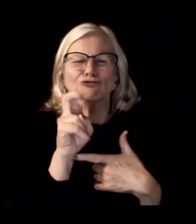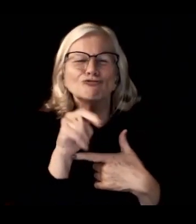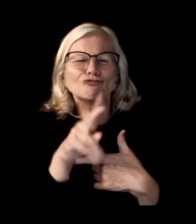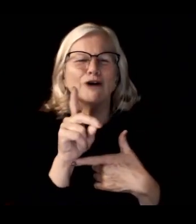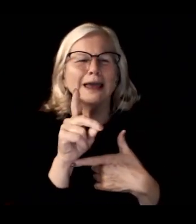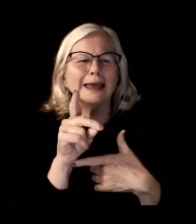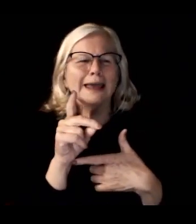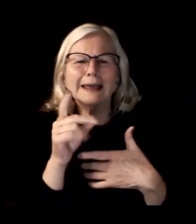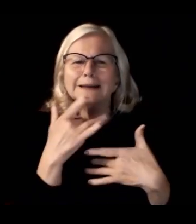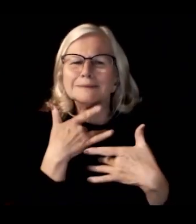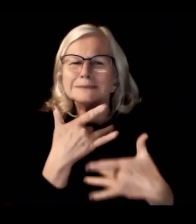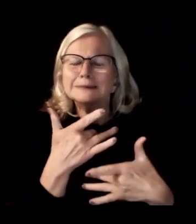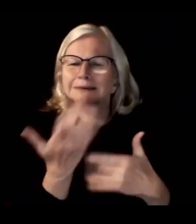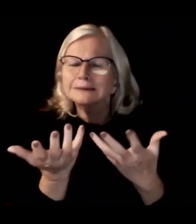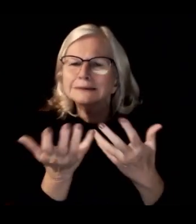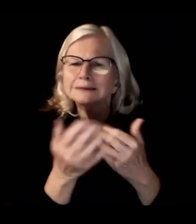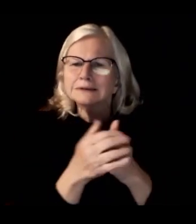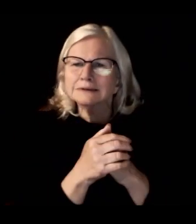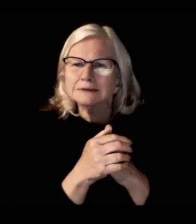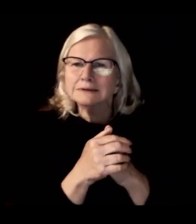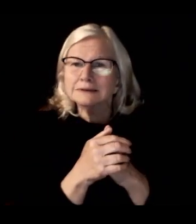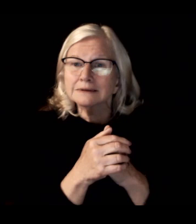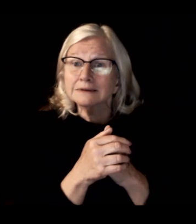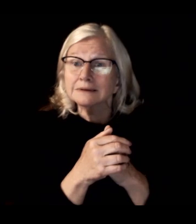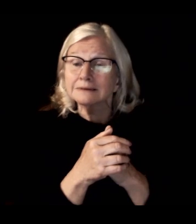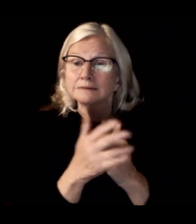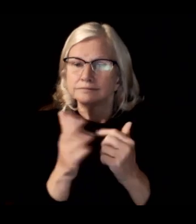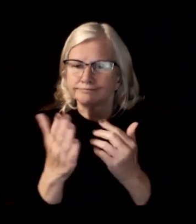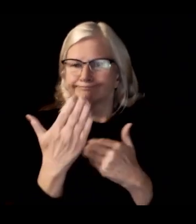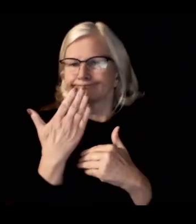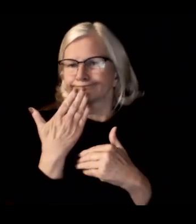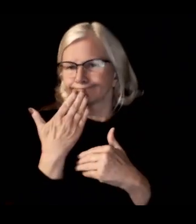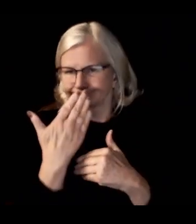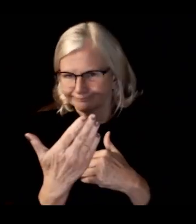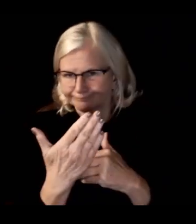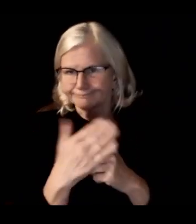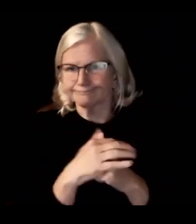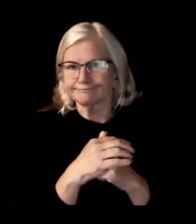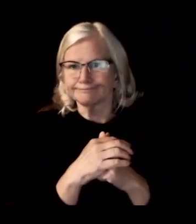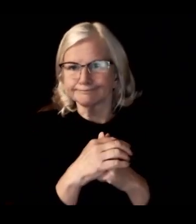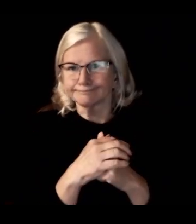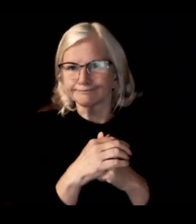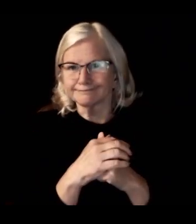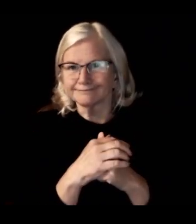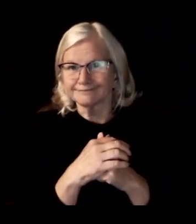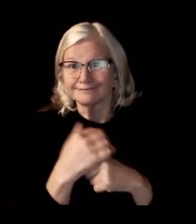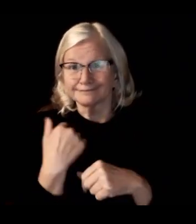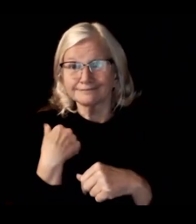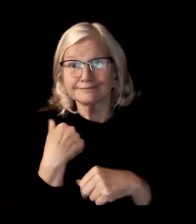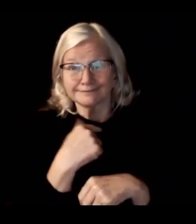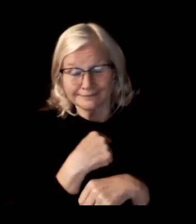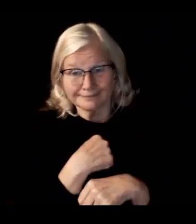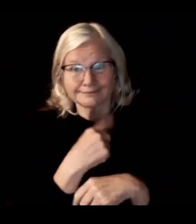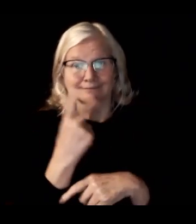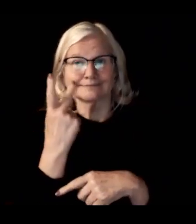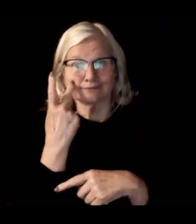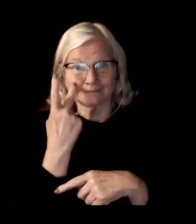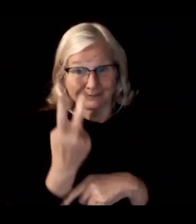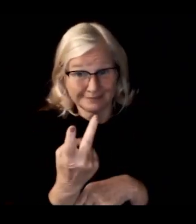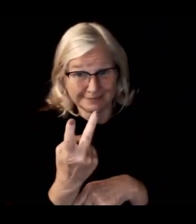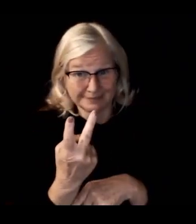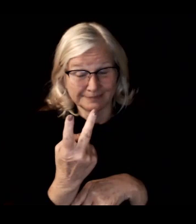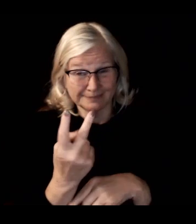Well, thankfully, I would say that, we've talked about the fact that we had seen cases that were